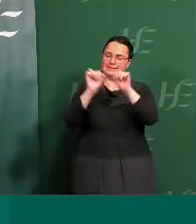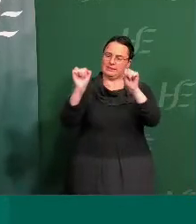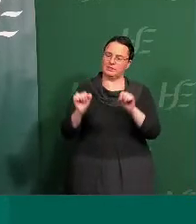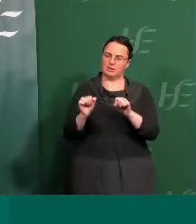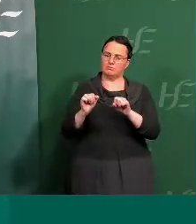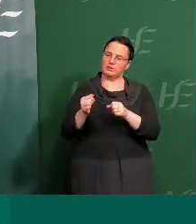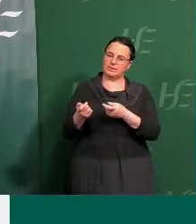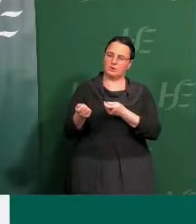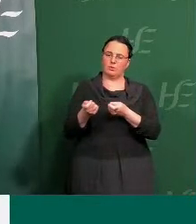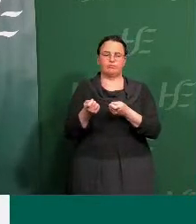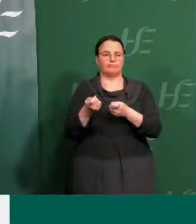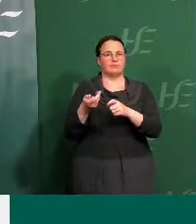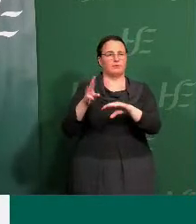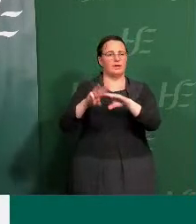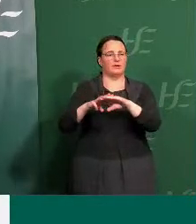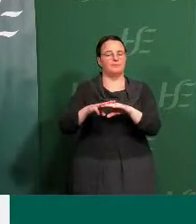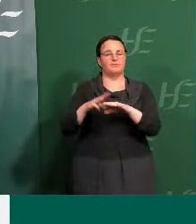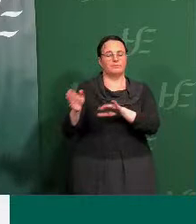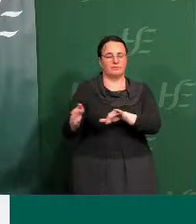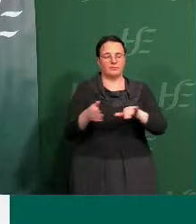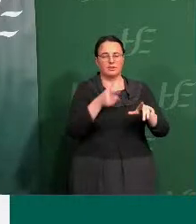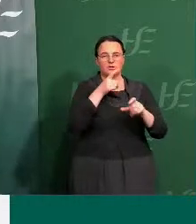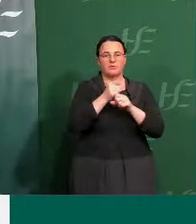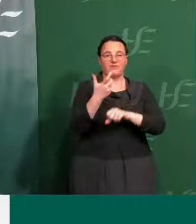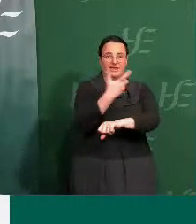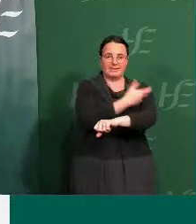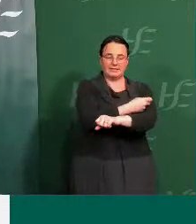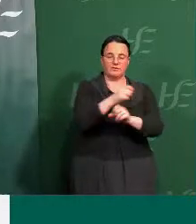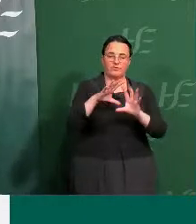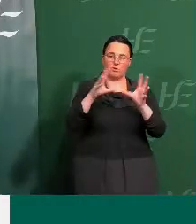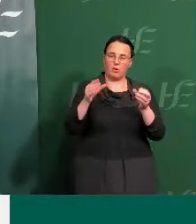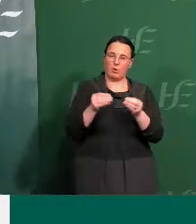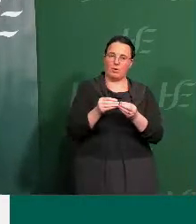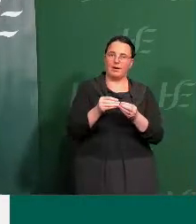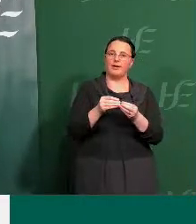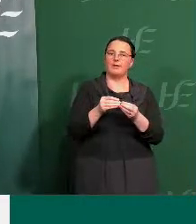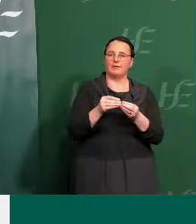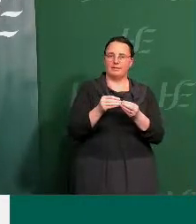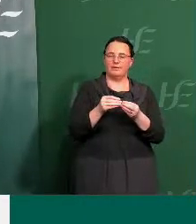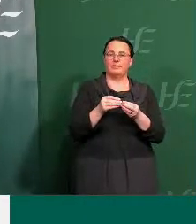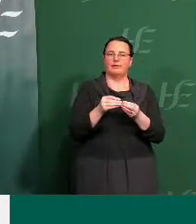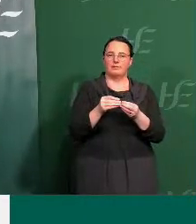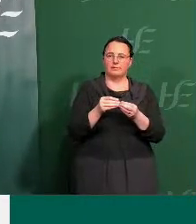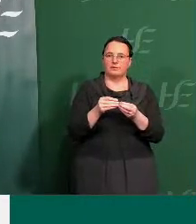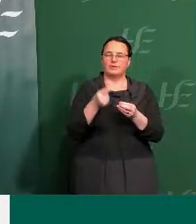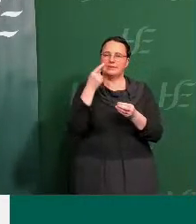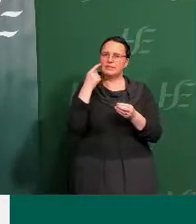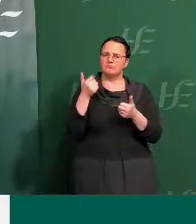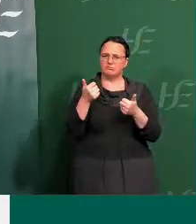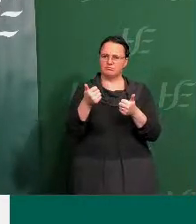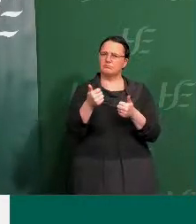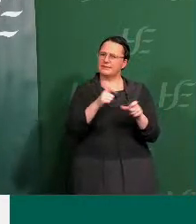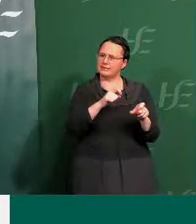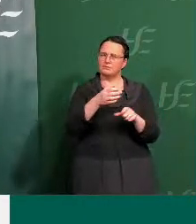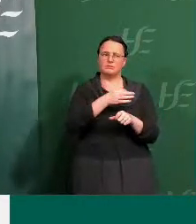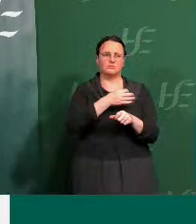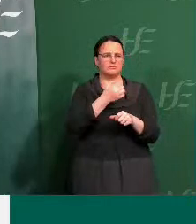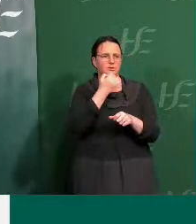well. Moving on then to vaccinations. So on our primary courses, We're seeing some really good figures. So